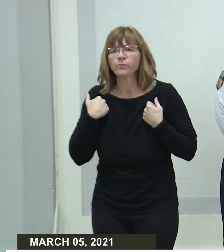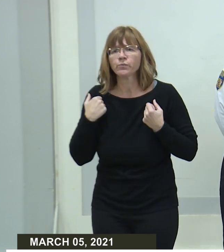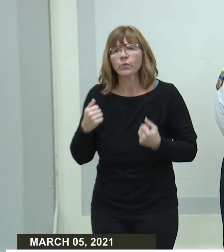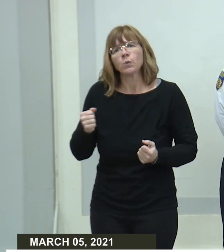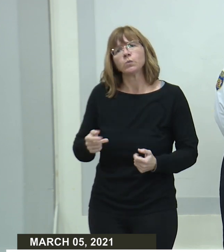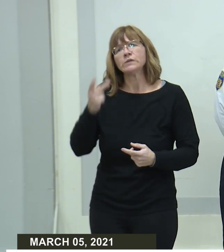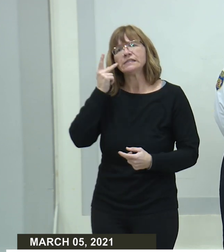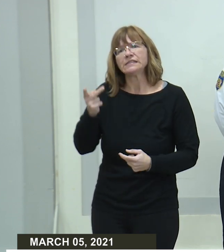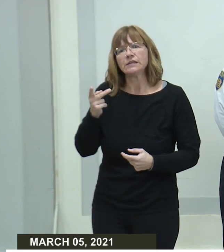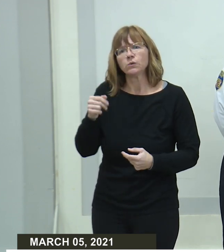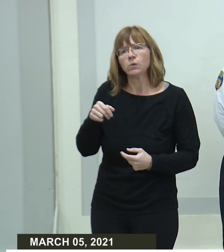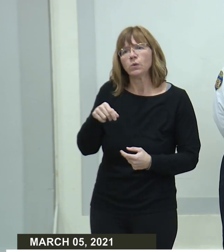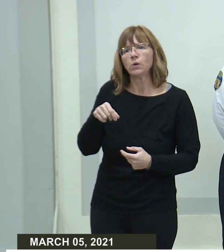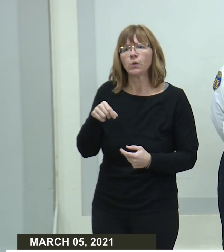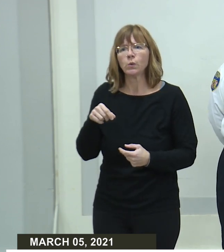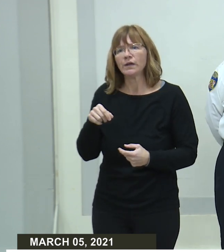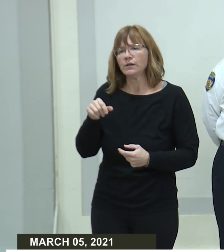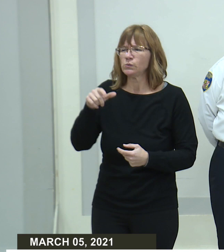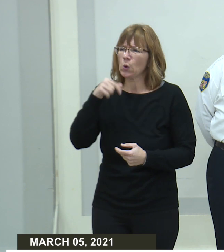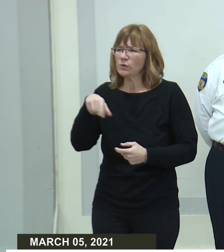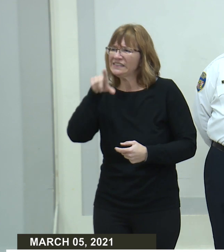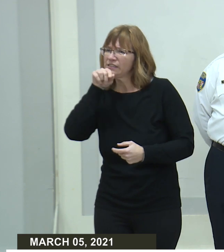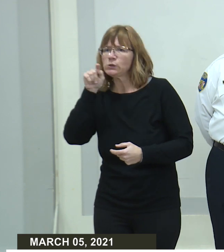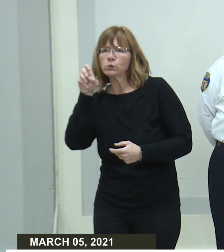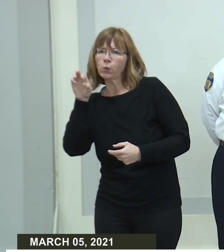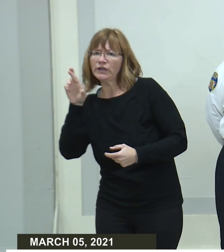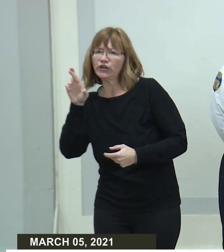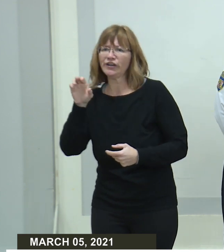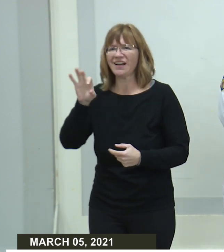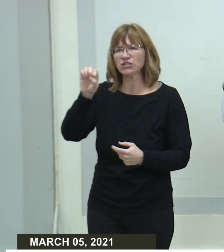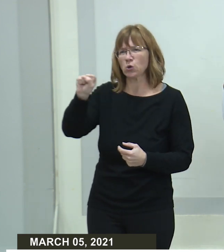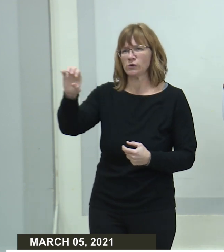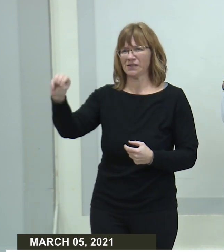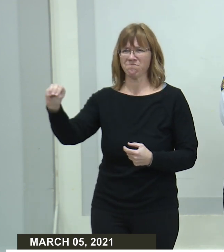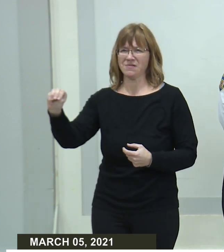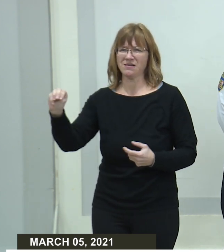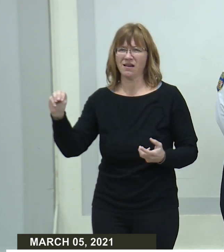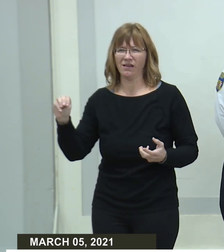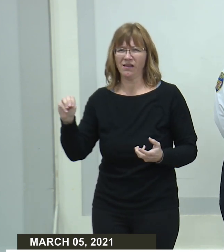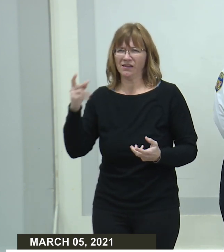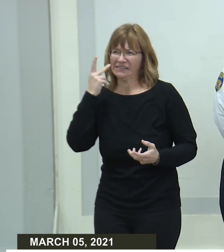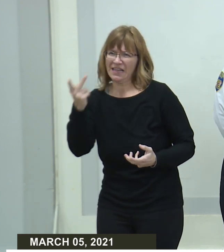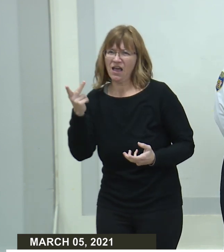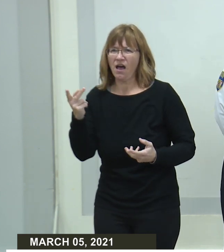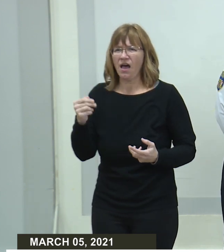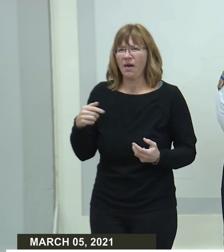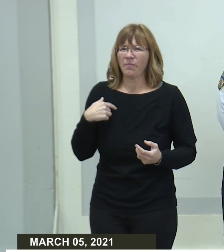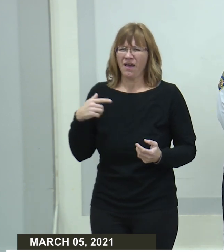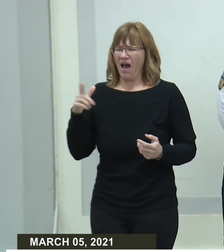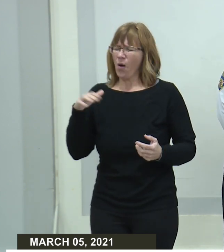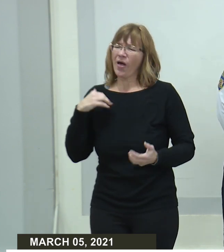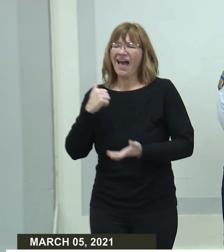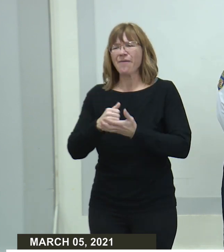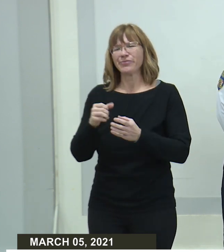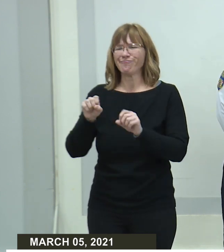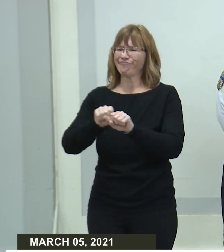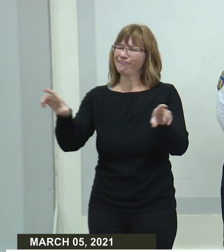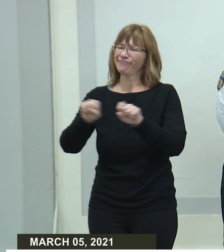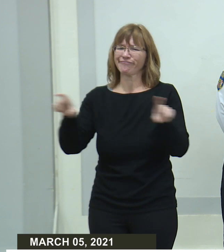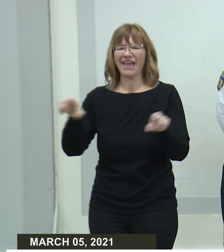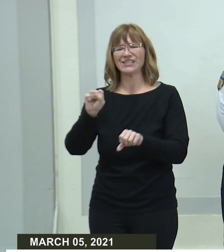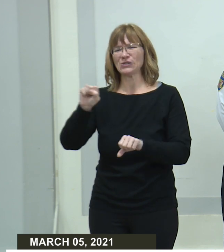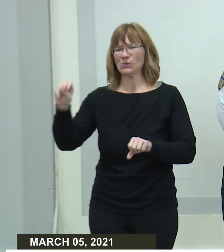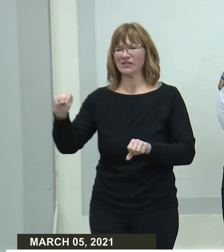tweet, don't Facebook, don't put it on Instagram. Figure out how you can help. There's young people crying for